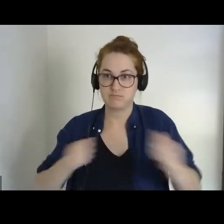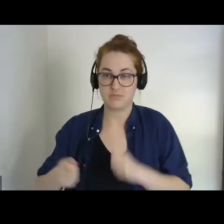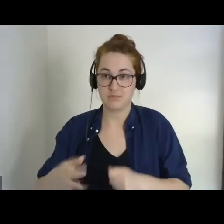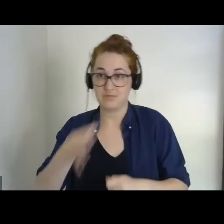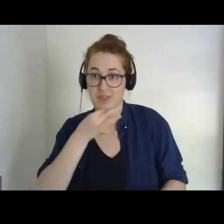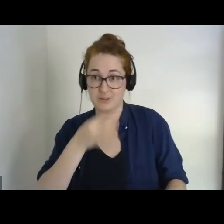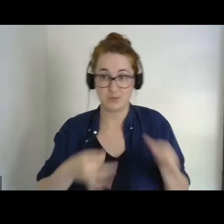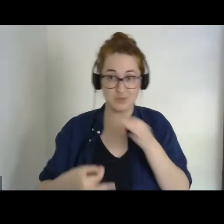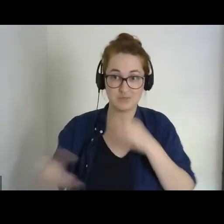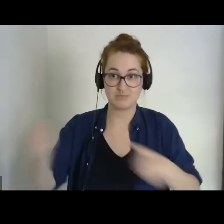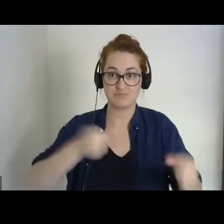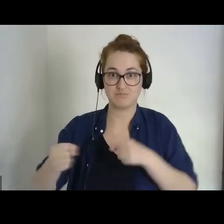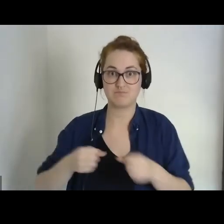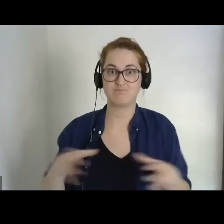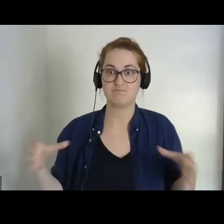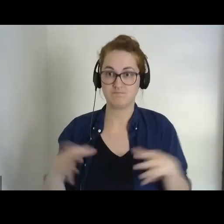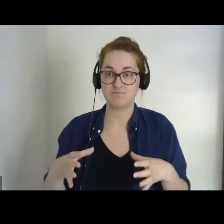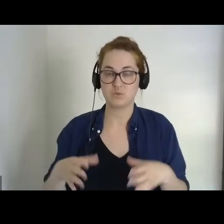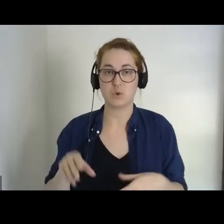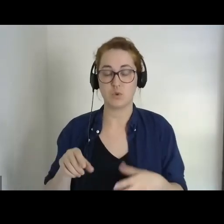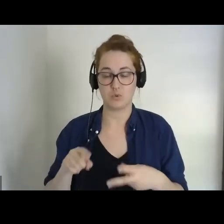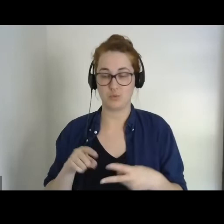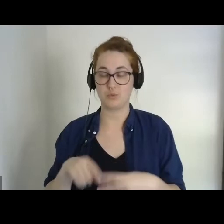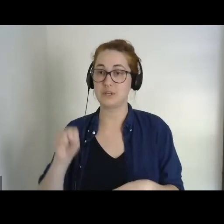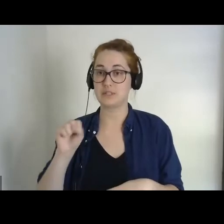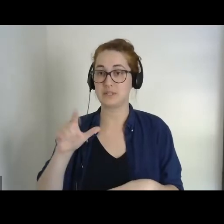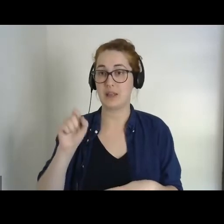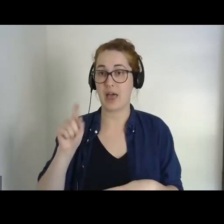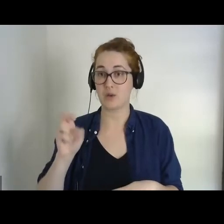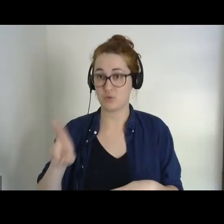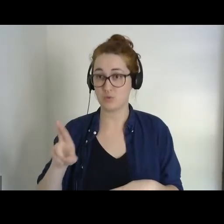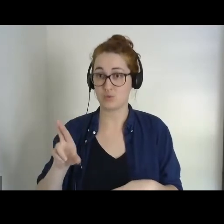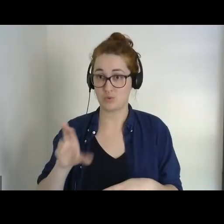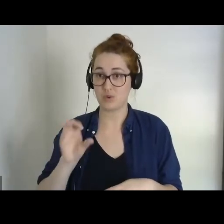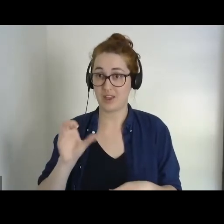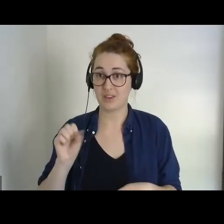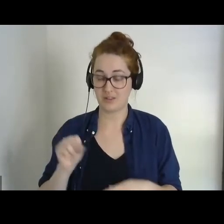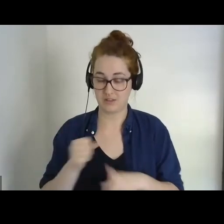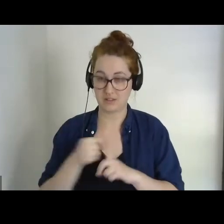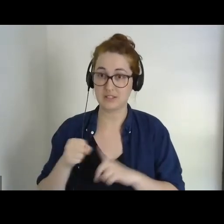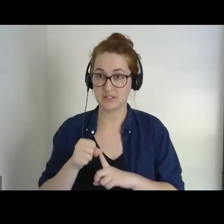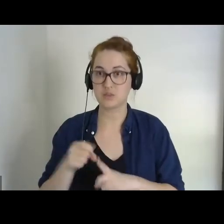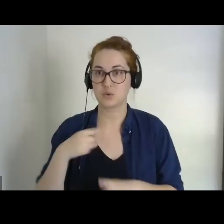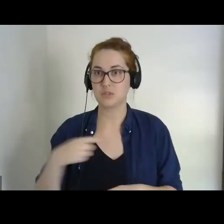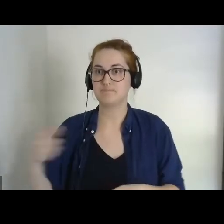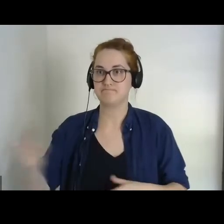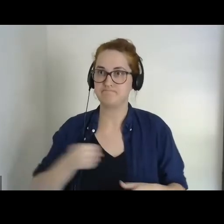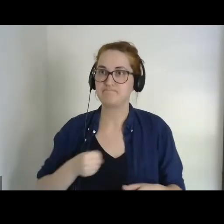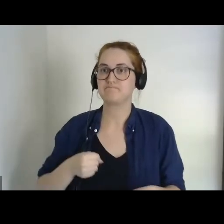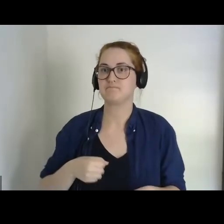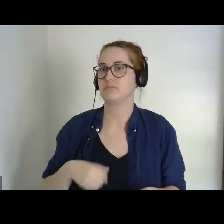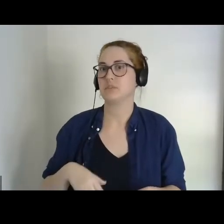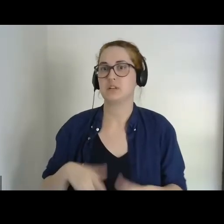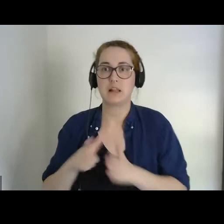the Slatter case committee had legal academics and community advocates that helped us